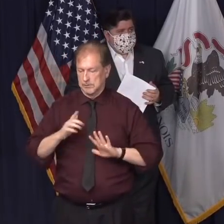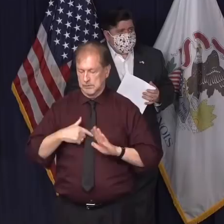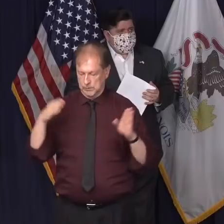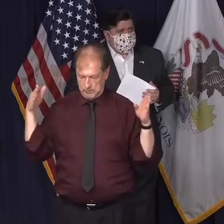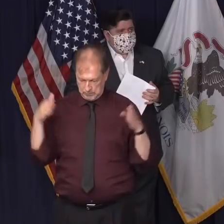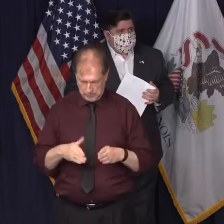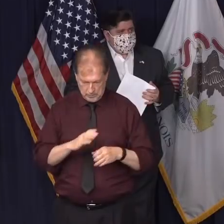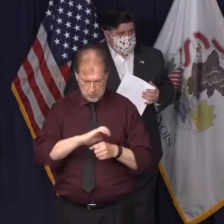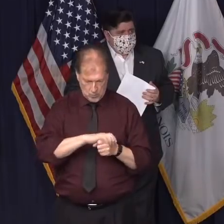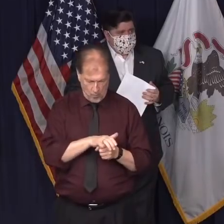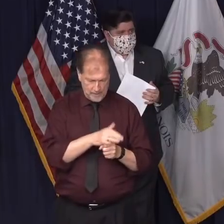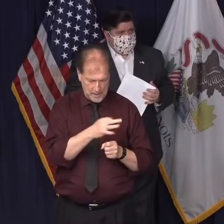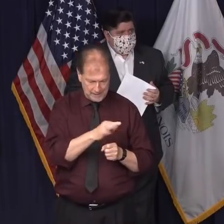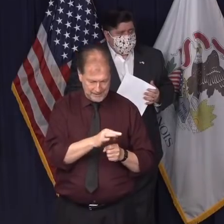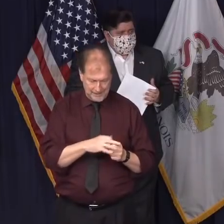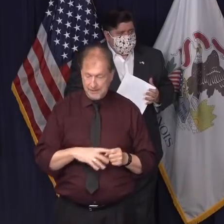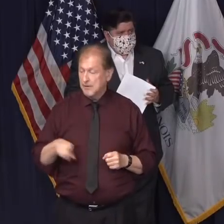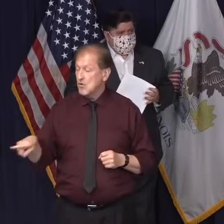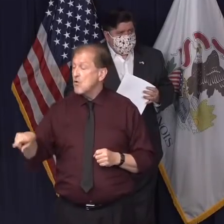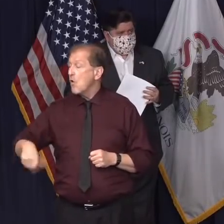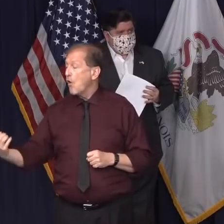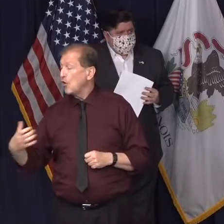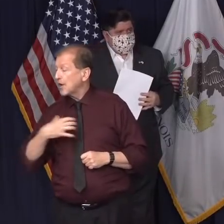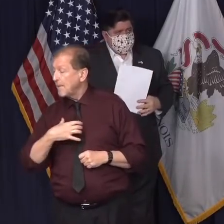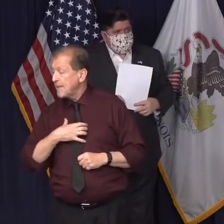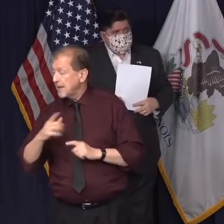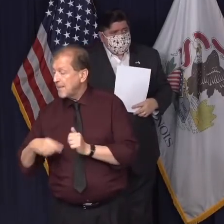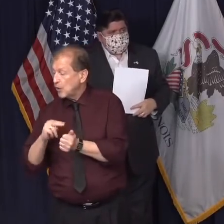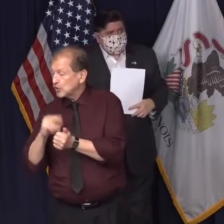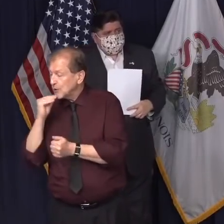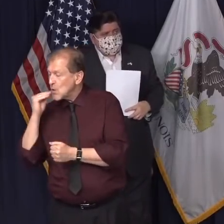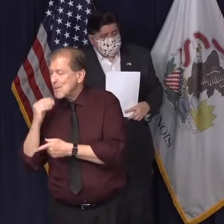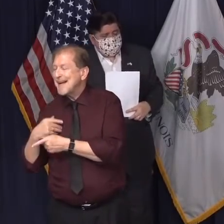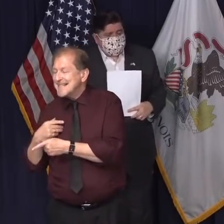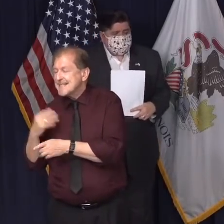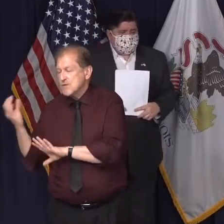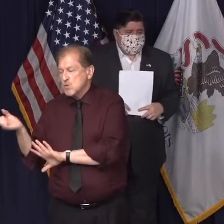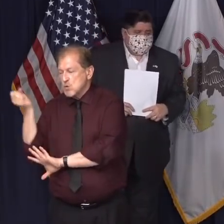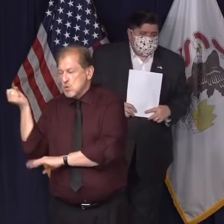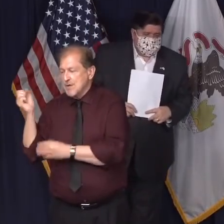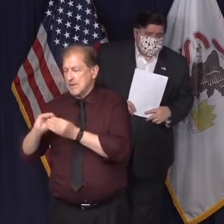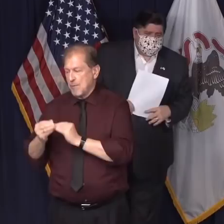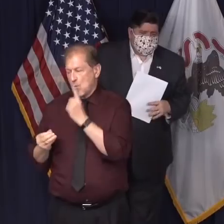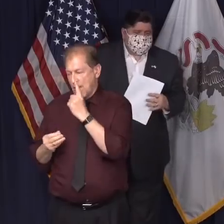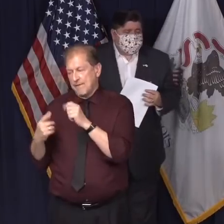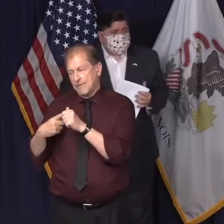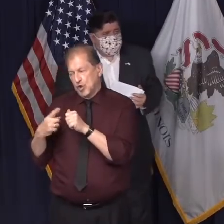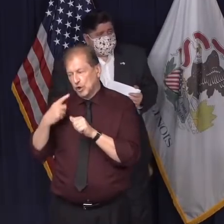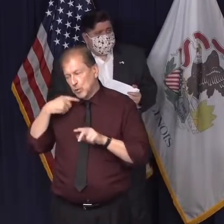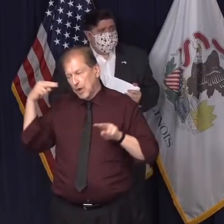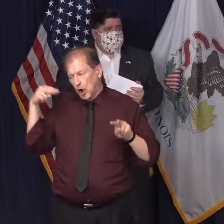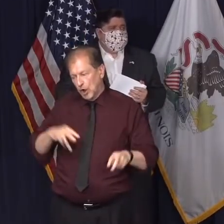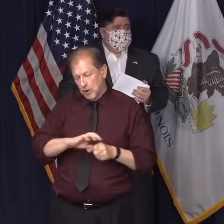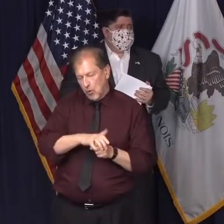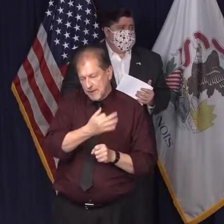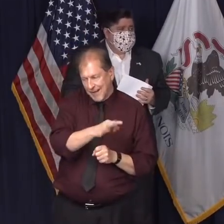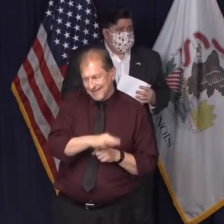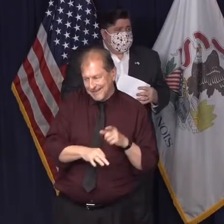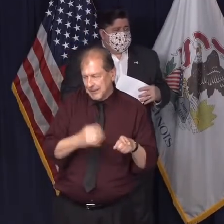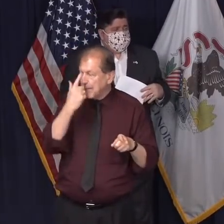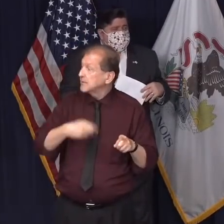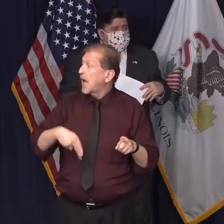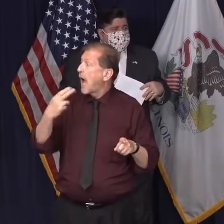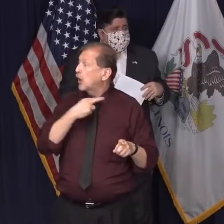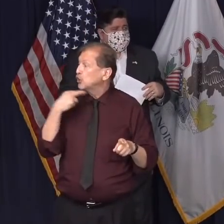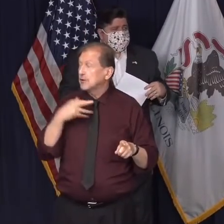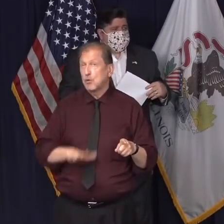on COVID response and trying to address the nursing homes as they are clearly the highest risk setting for